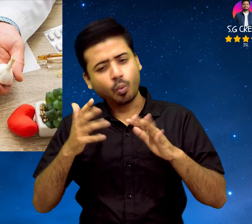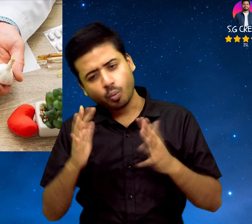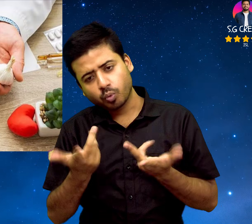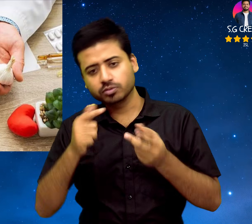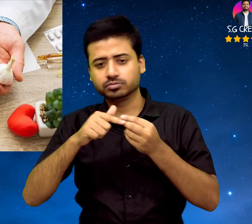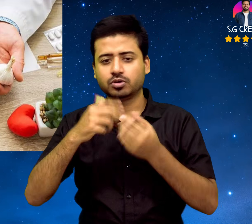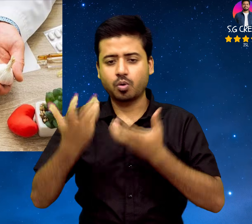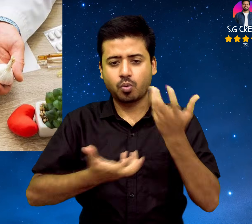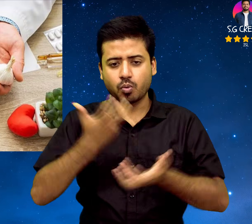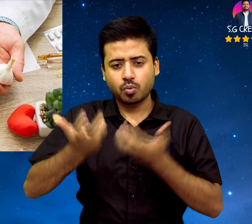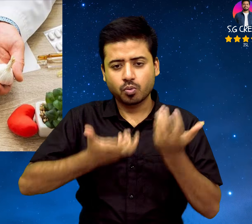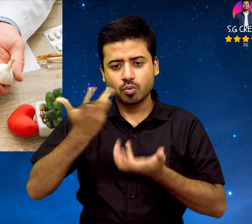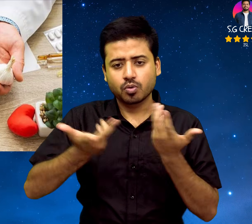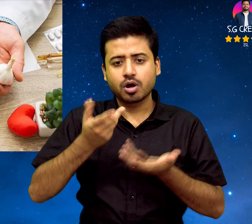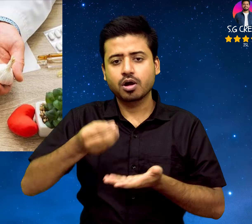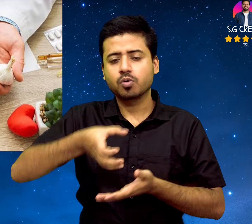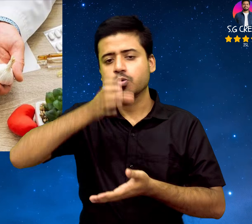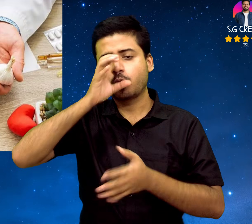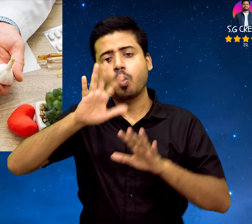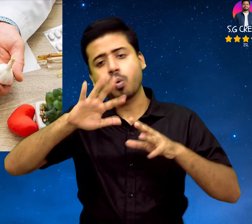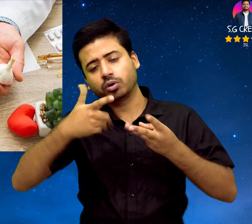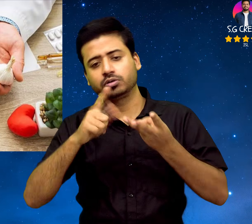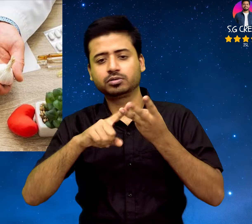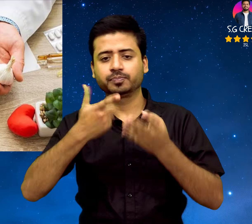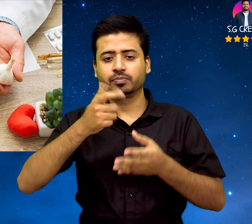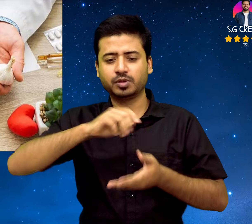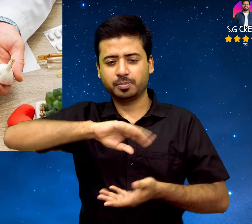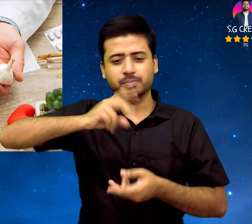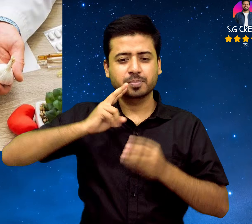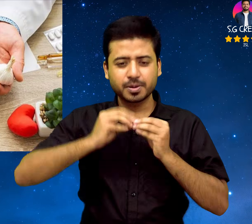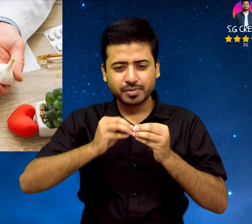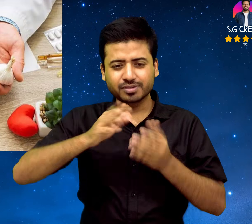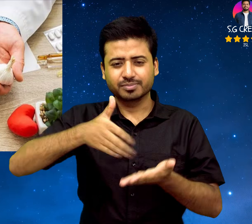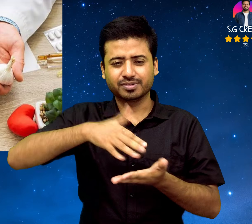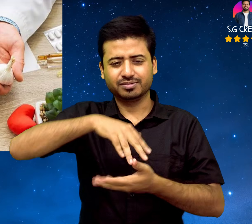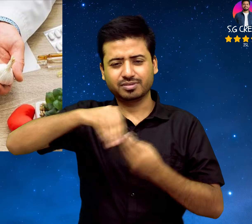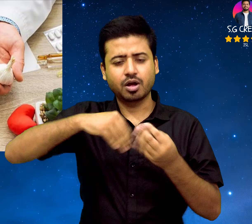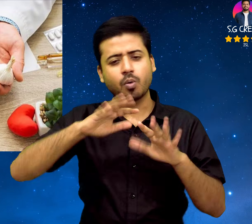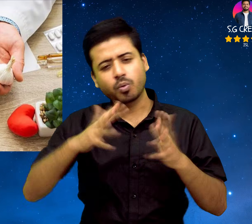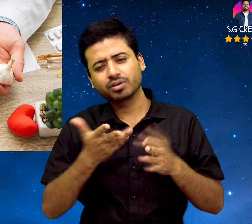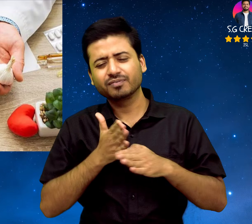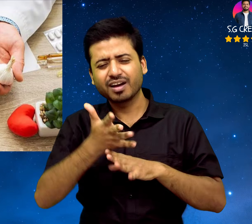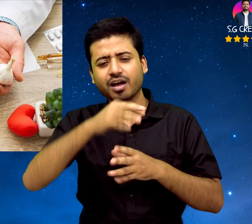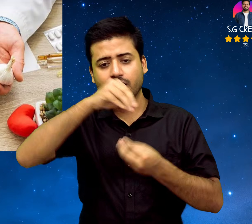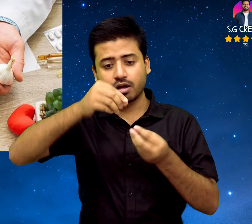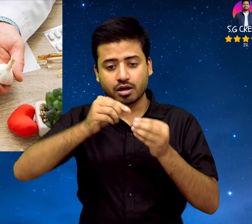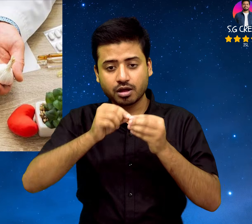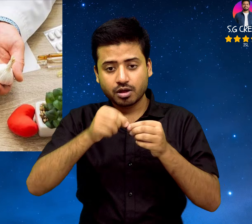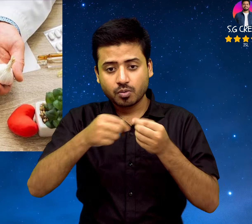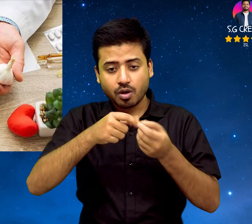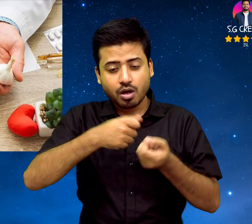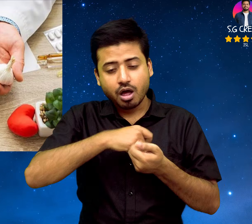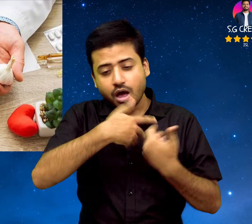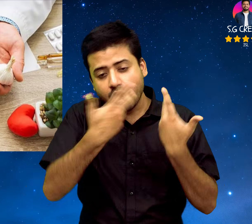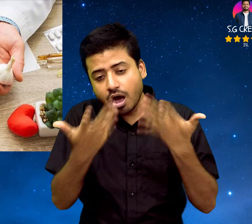defense mechanism known as secondary metabolite accumulation. 1. Amplified allicin and